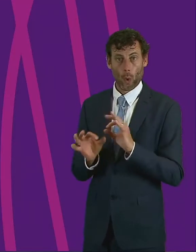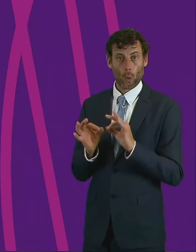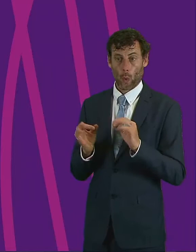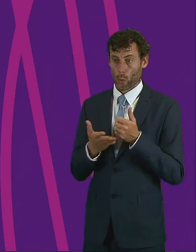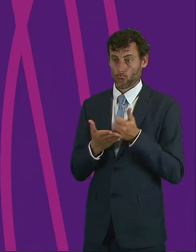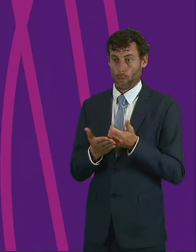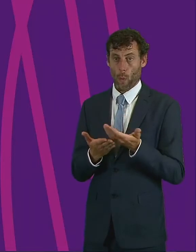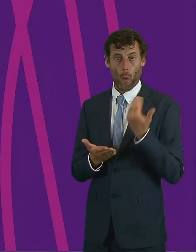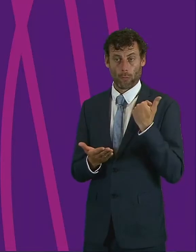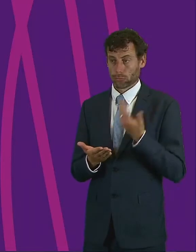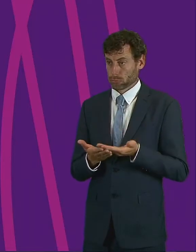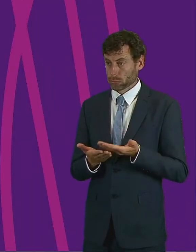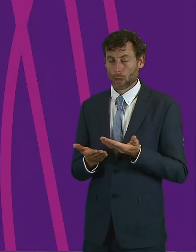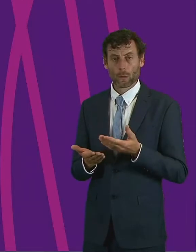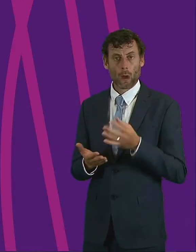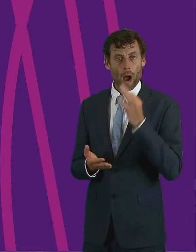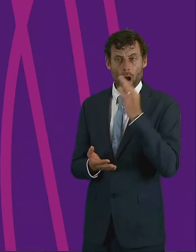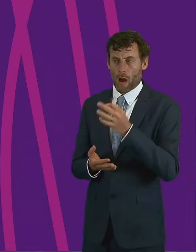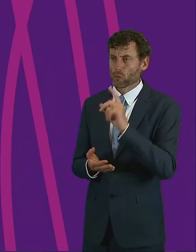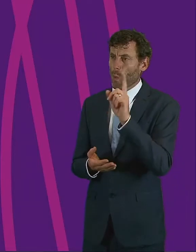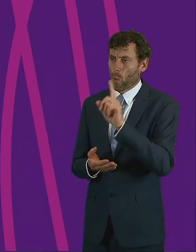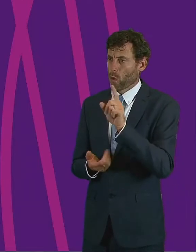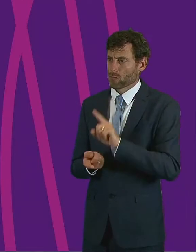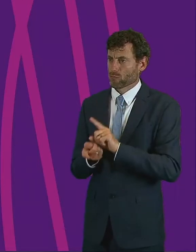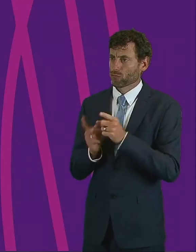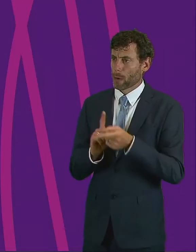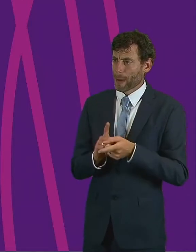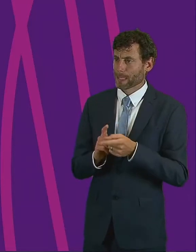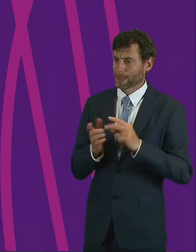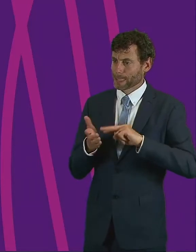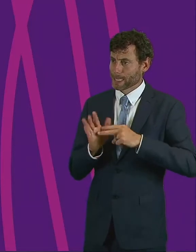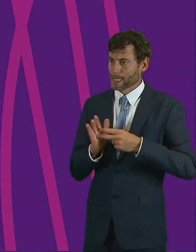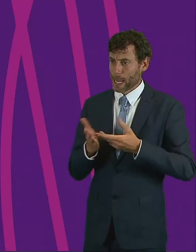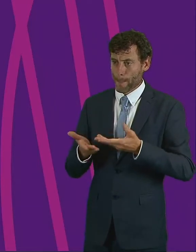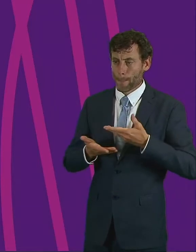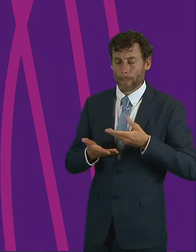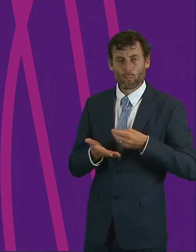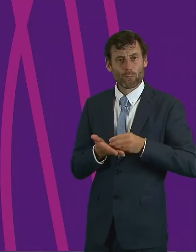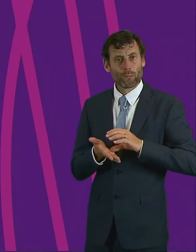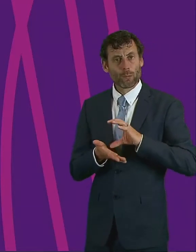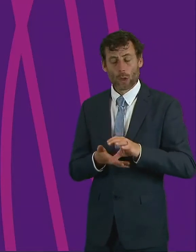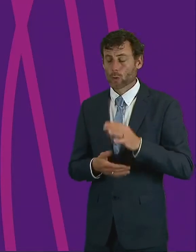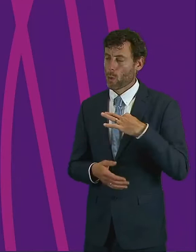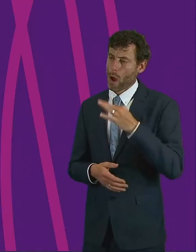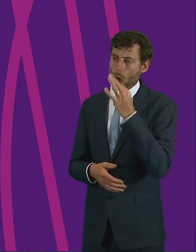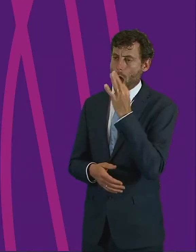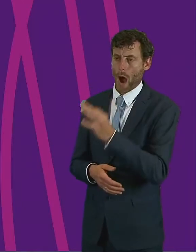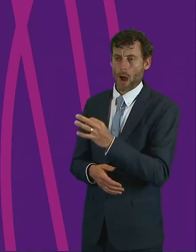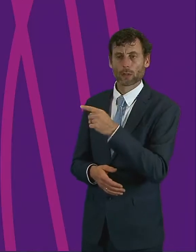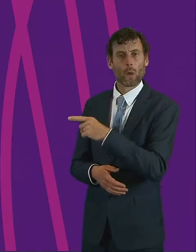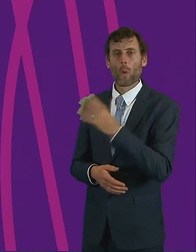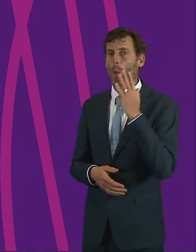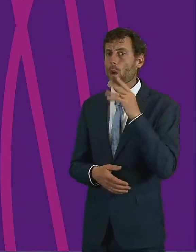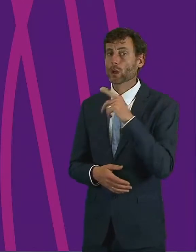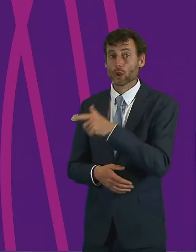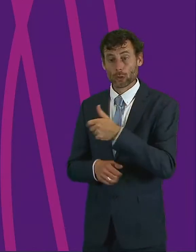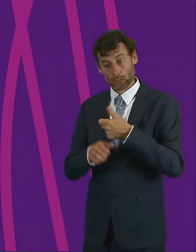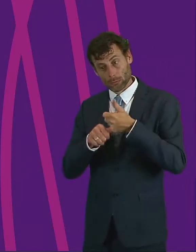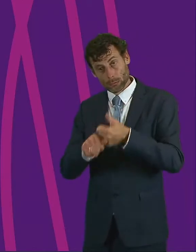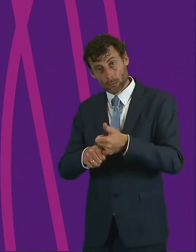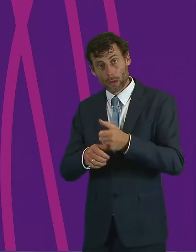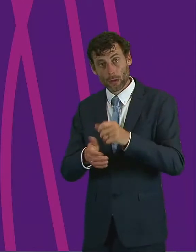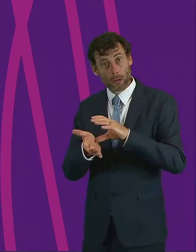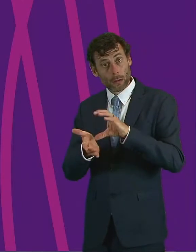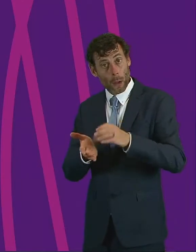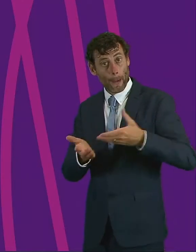replacement scheme today. So can I ask the Cabinet Secretary, when will she repurpose or provide additional funds for these businesses? Kate